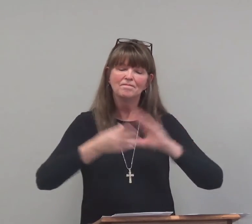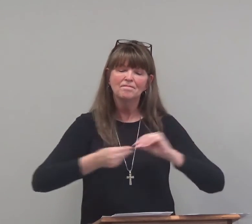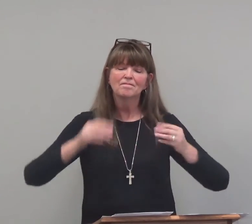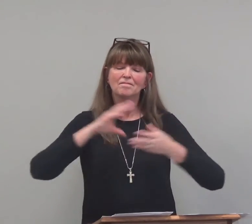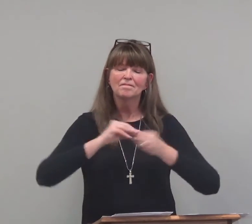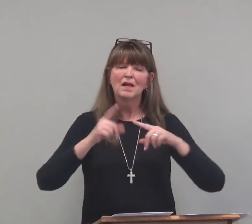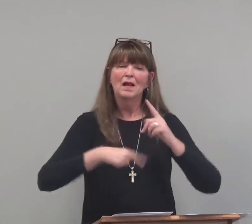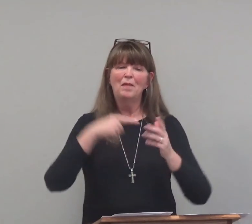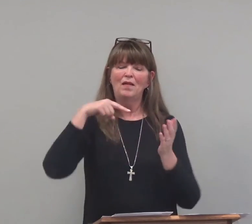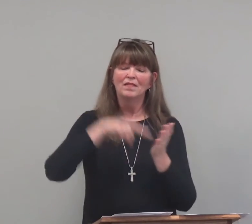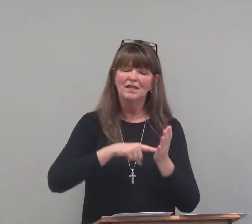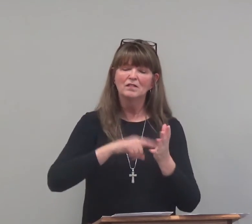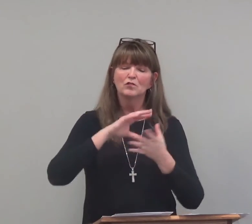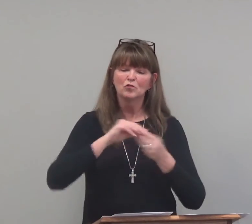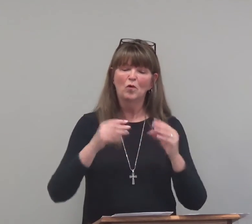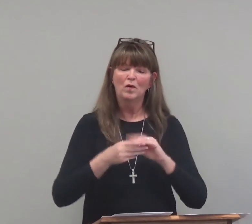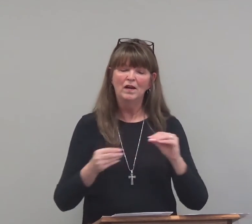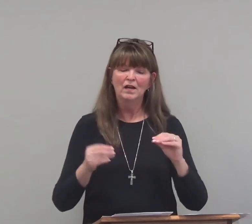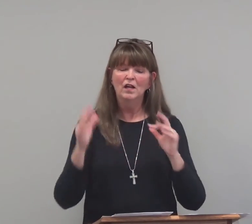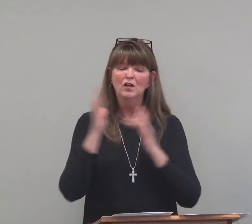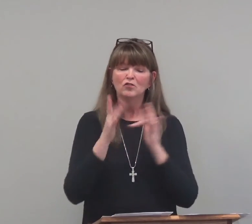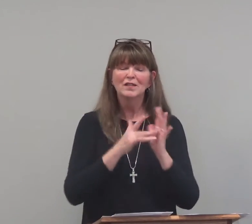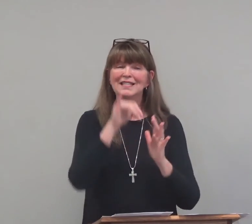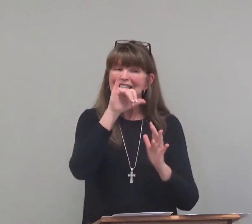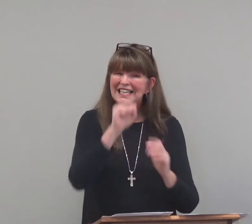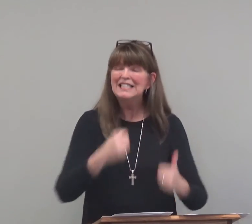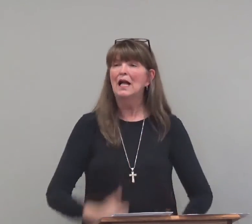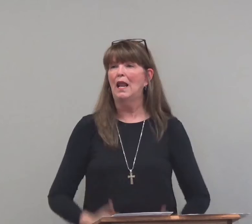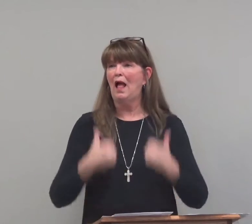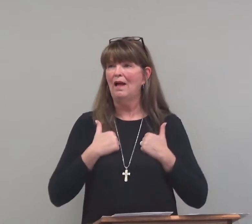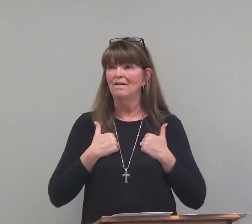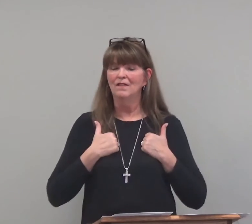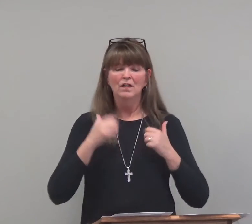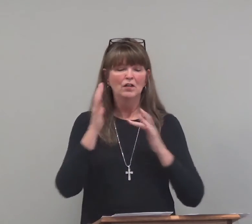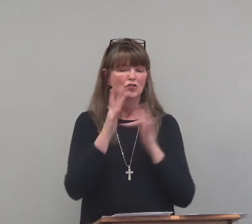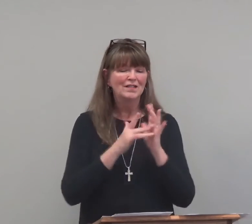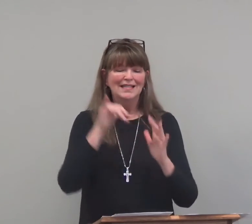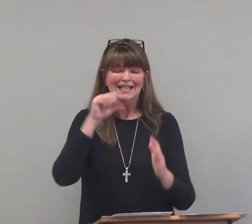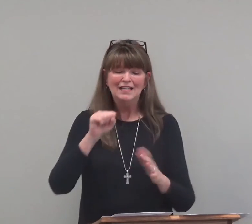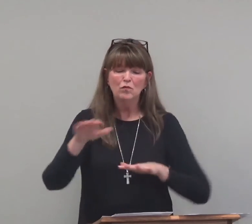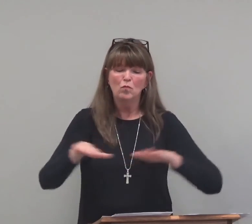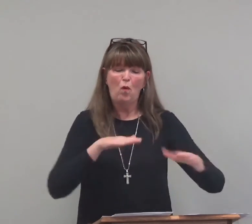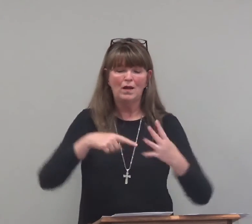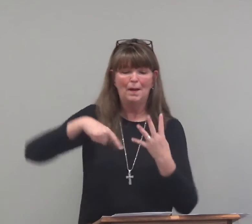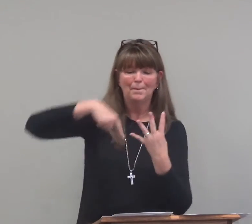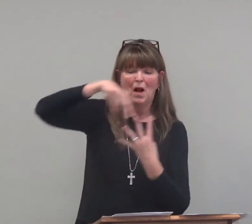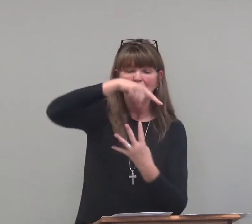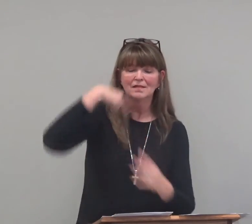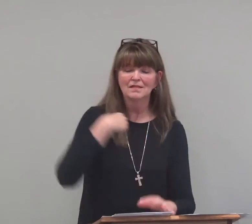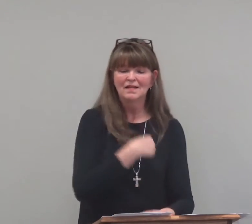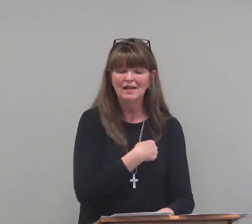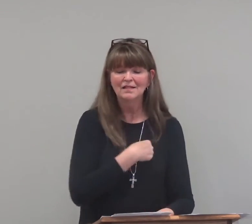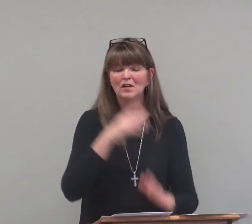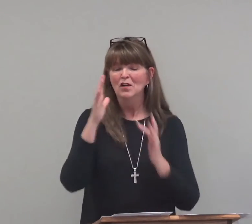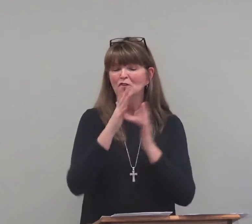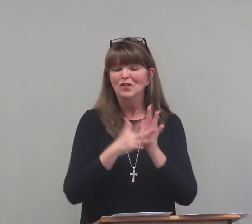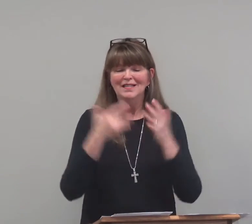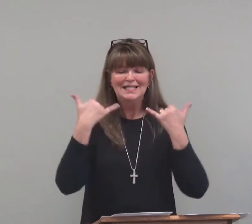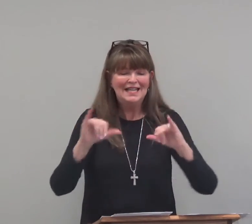Jesus who was and Jesus who is, and people still talk about his story. And Jesus is still alive